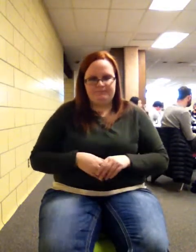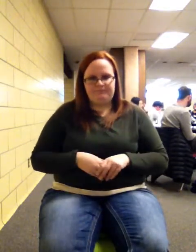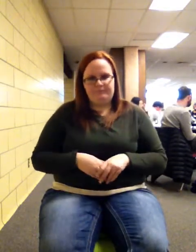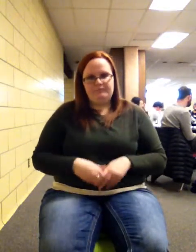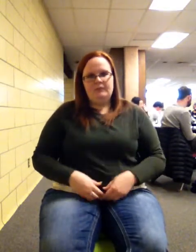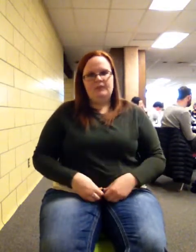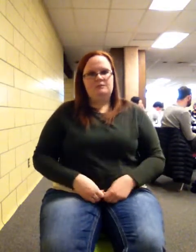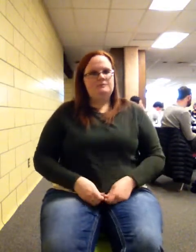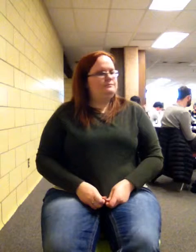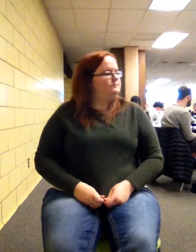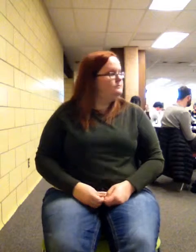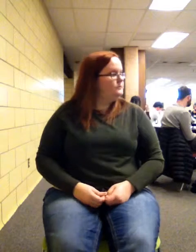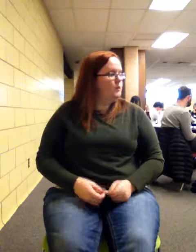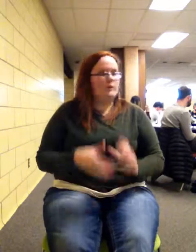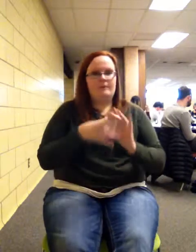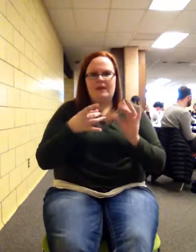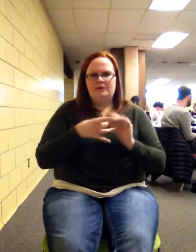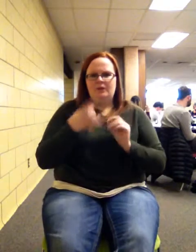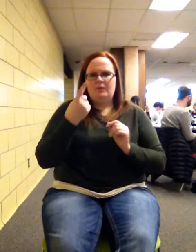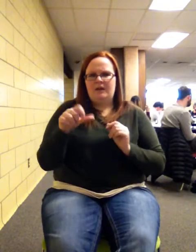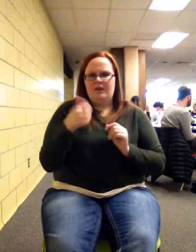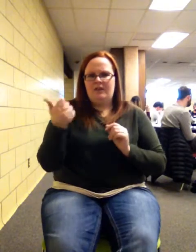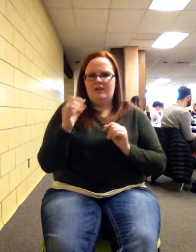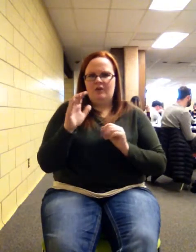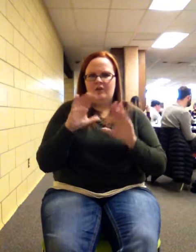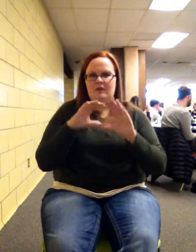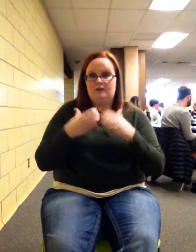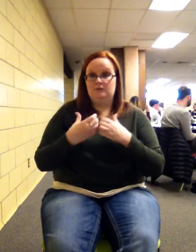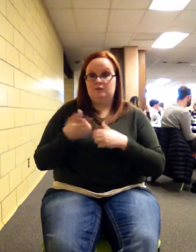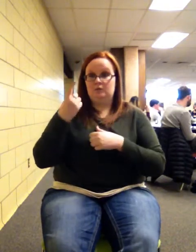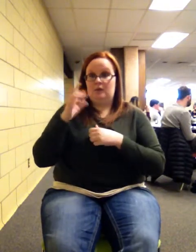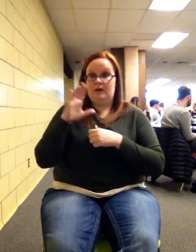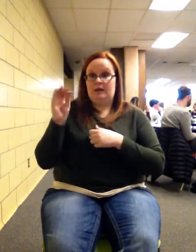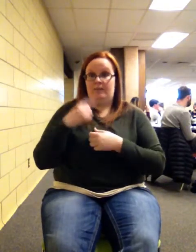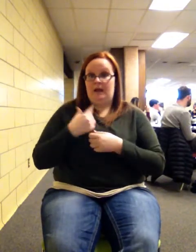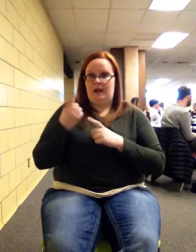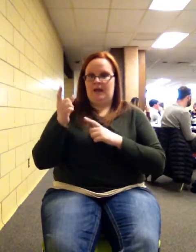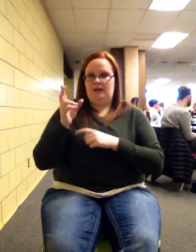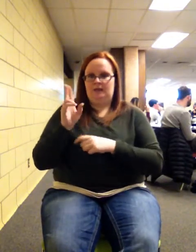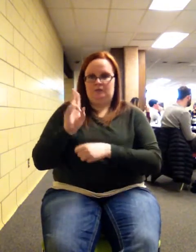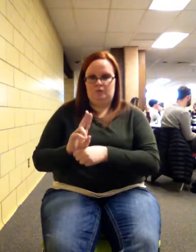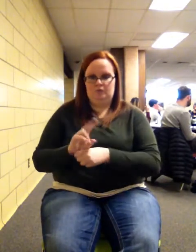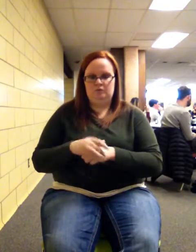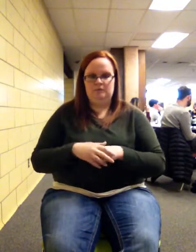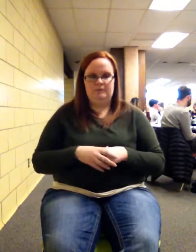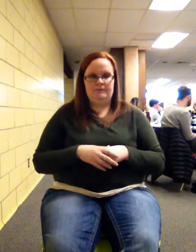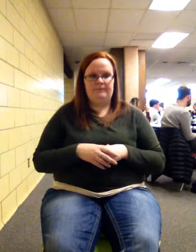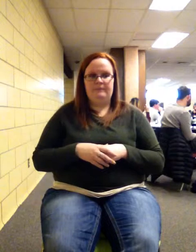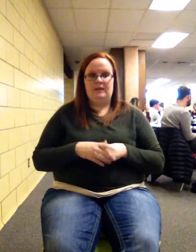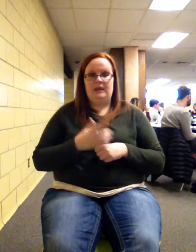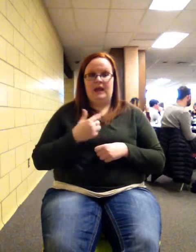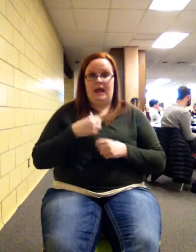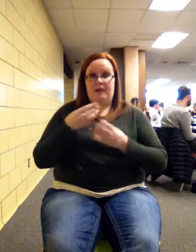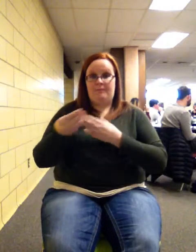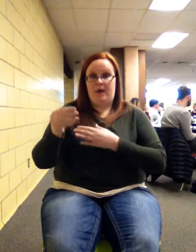one other class was there was one company that I went with where I bought stock, and the only other people that I could ever sell that stock to was the